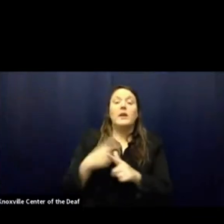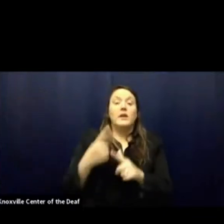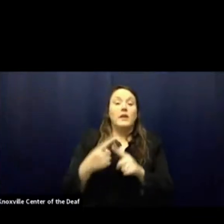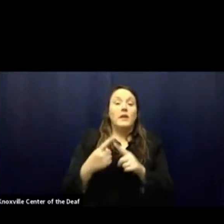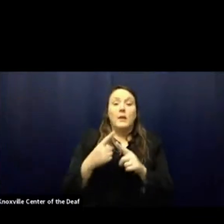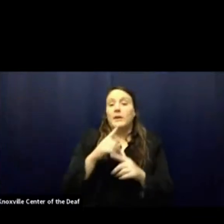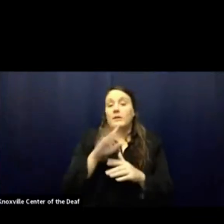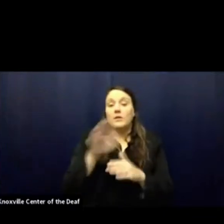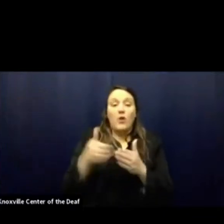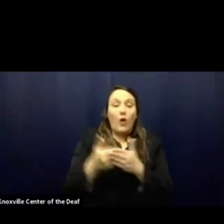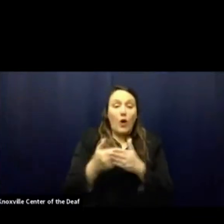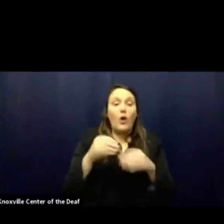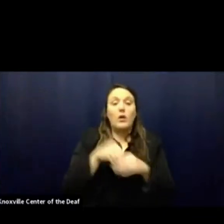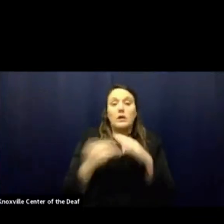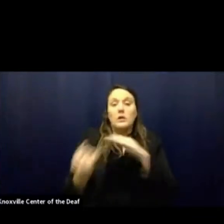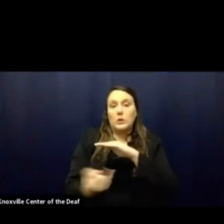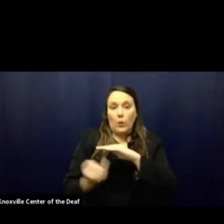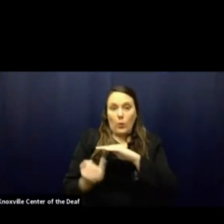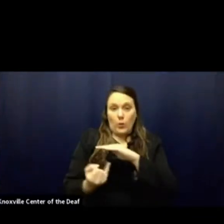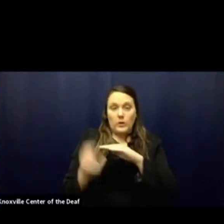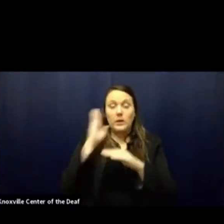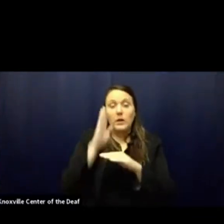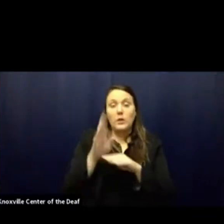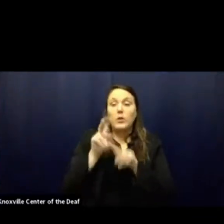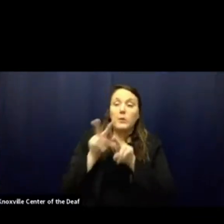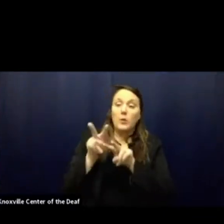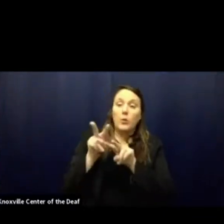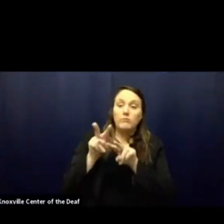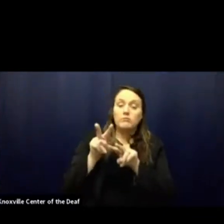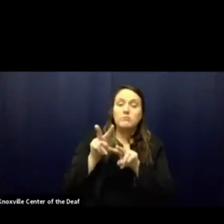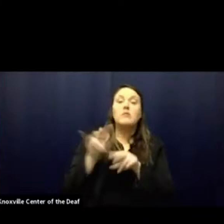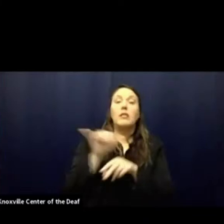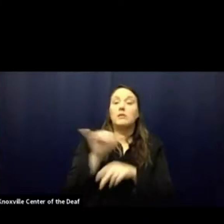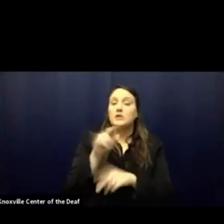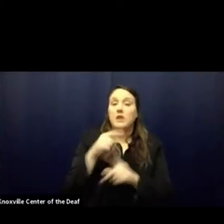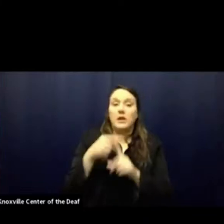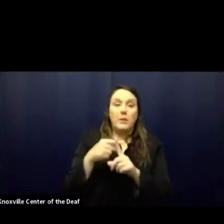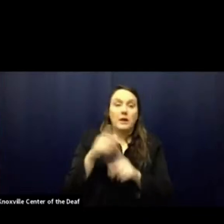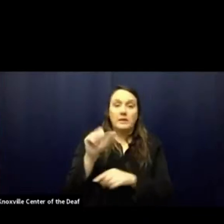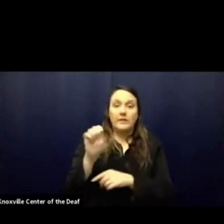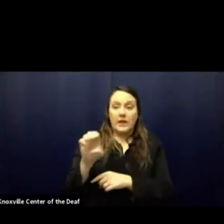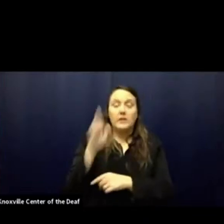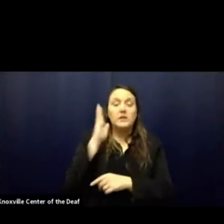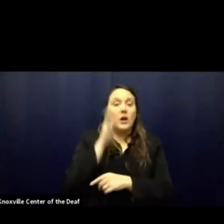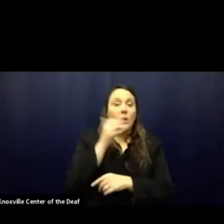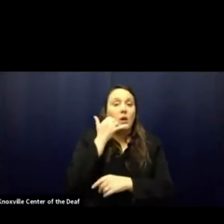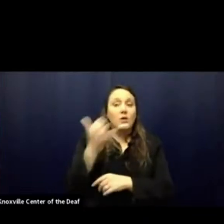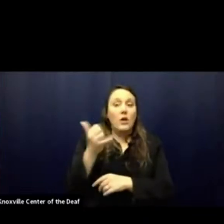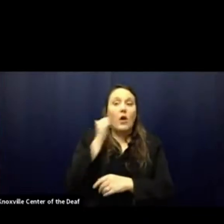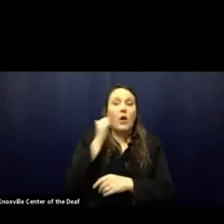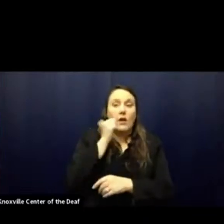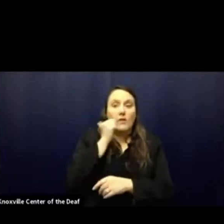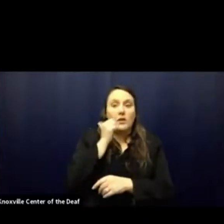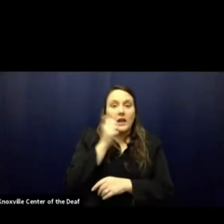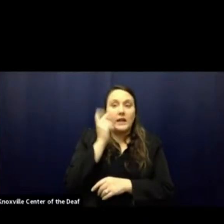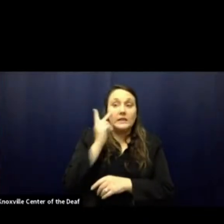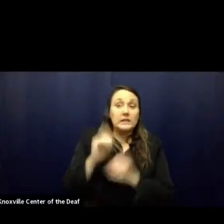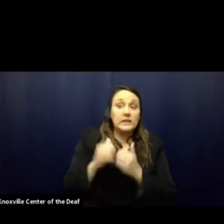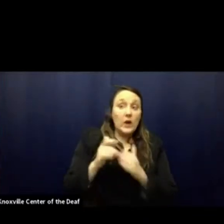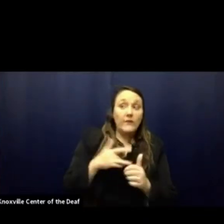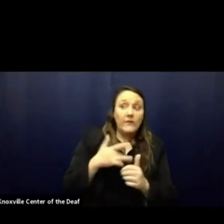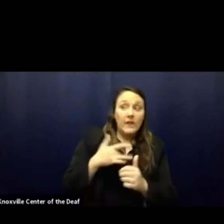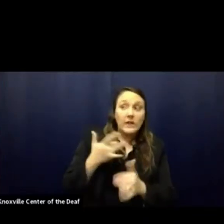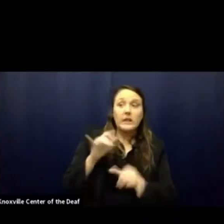all in quarantine. They'll be monitored like cases. So they'll be called on a daily basis to see how they're feeling, make sure they're staying in